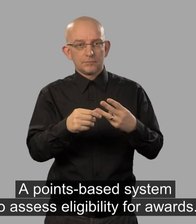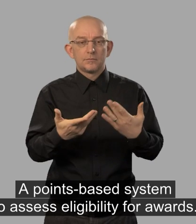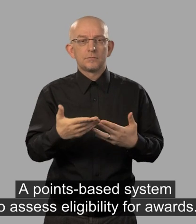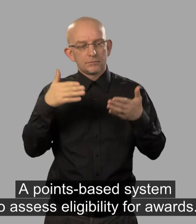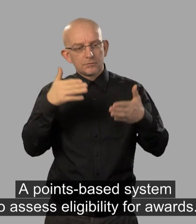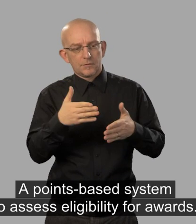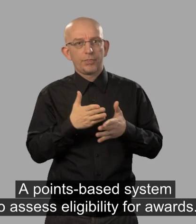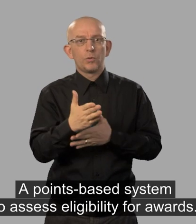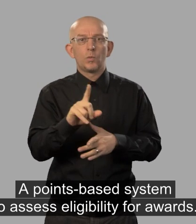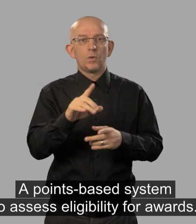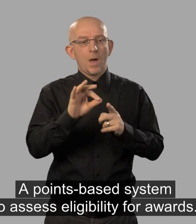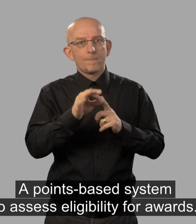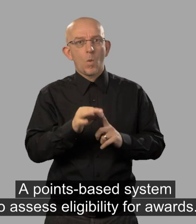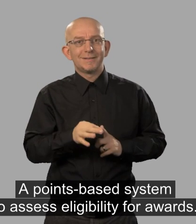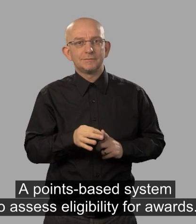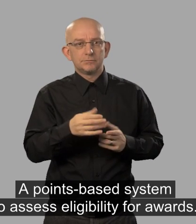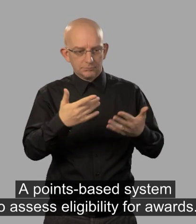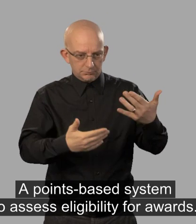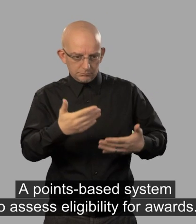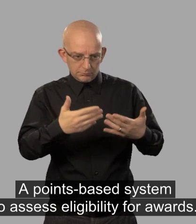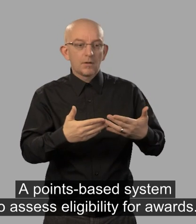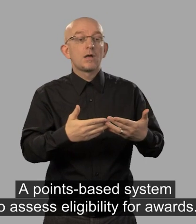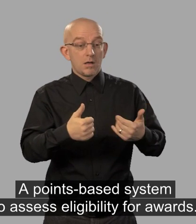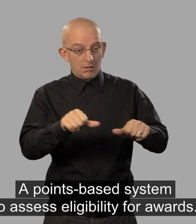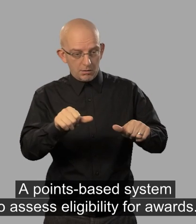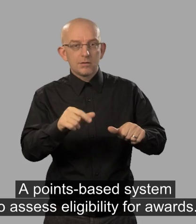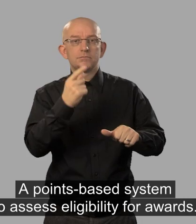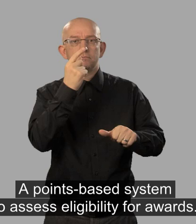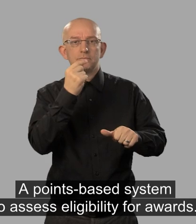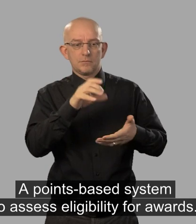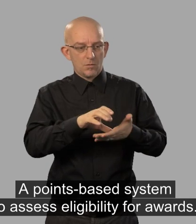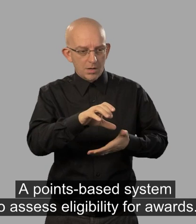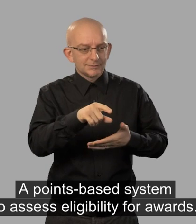A points-based system to assess eligibility for awards.